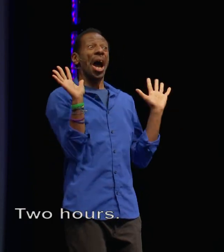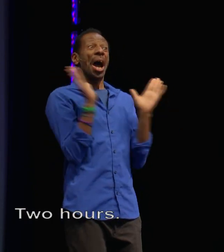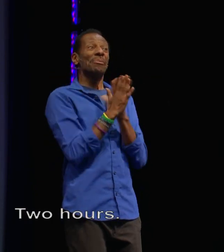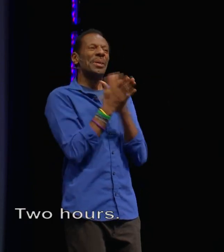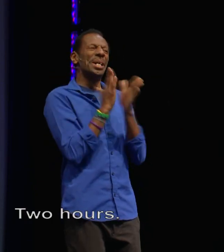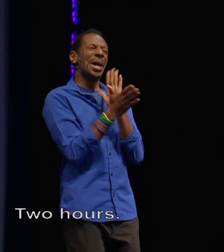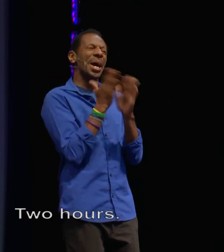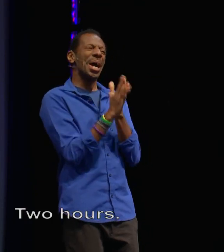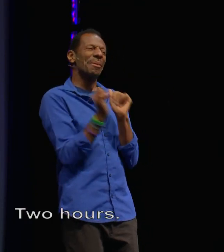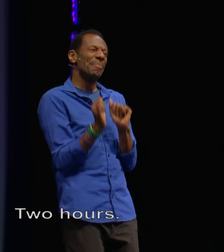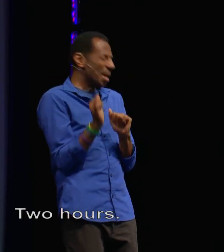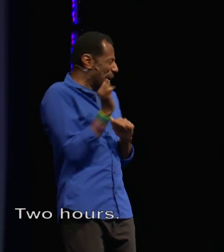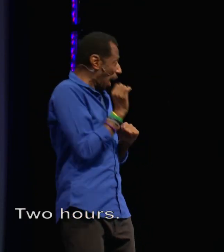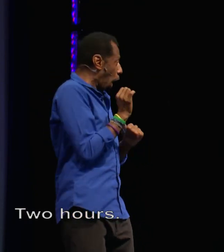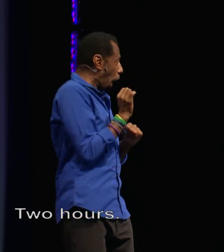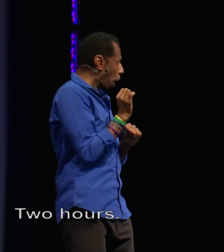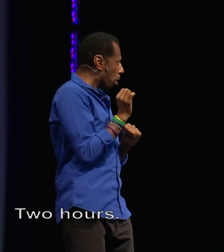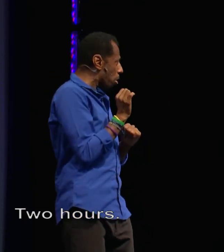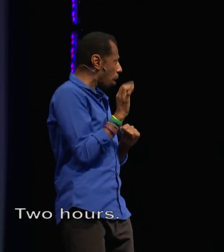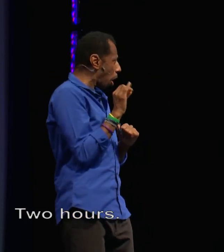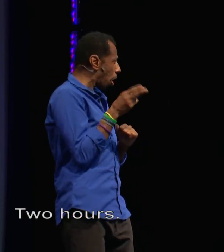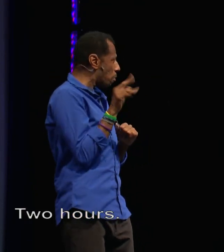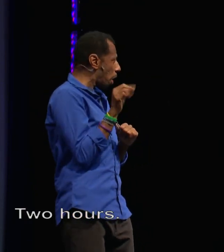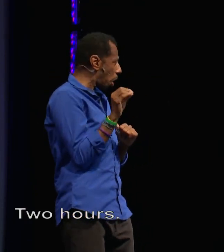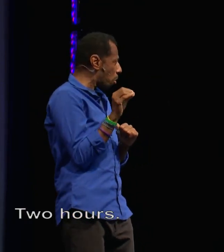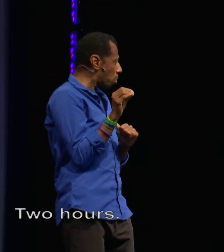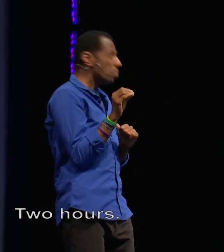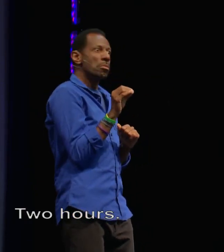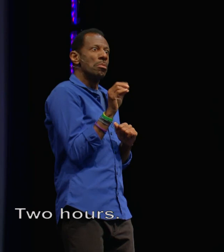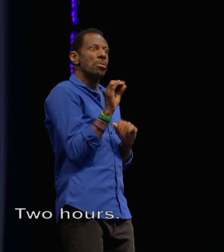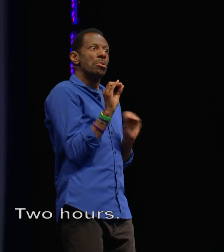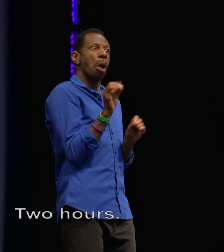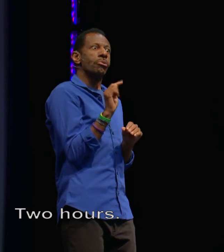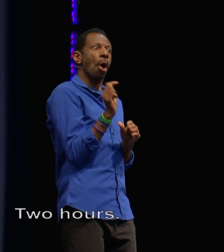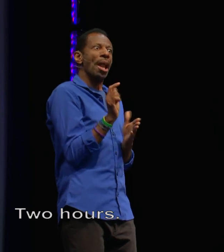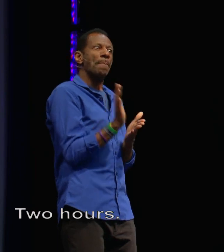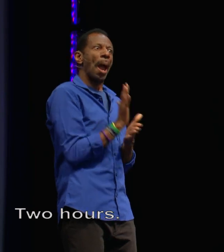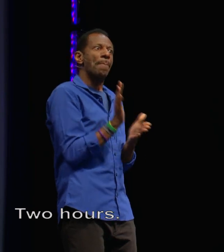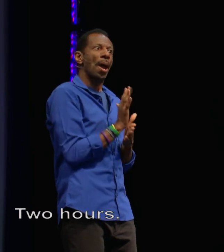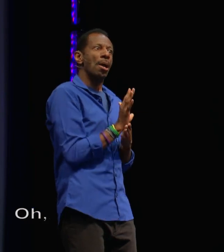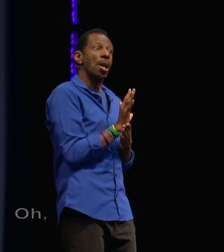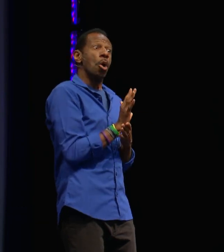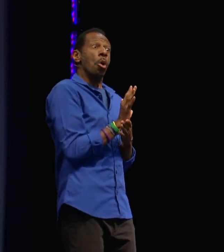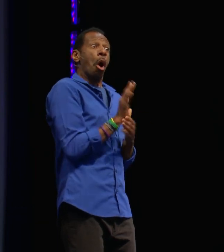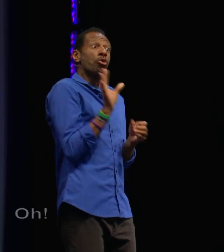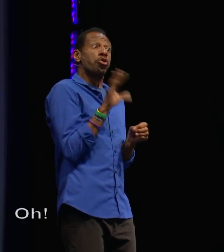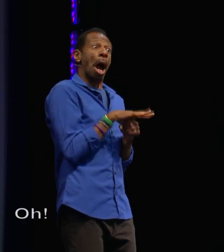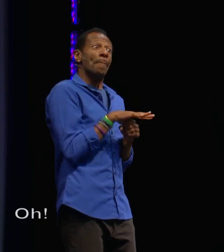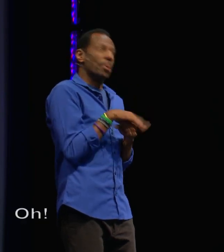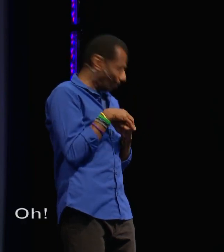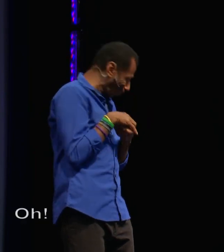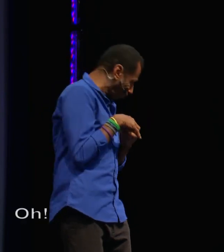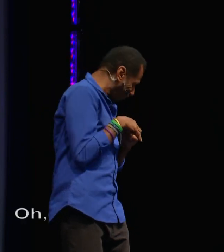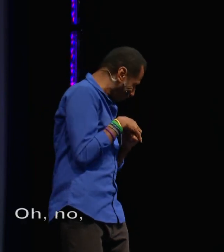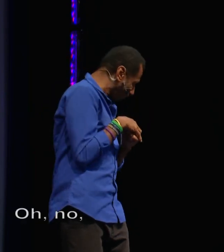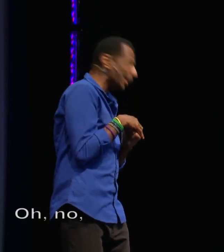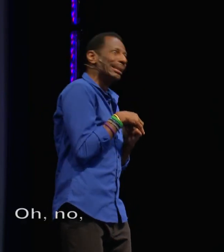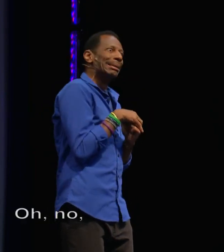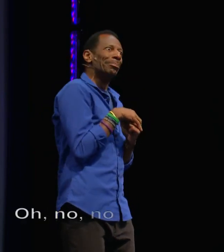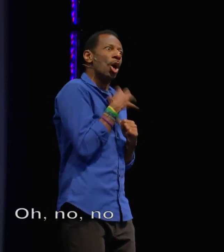Enough. Oh no. Oh, no. No toilet paper. crap. I'm out of toilet paper.